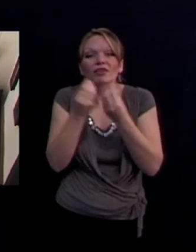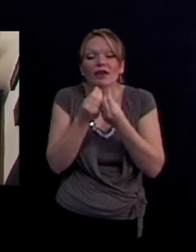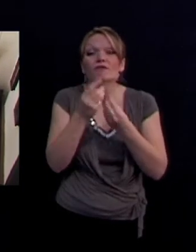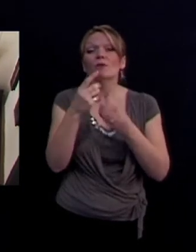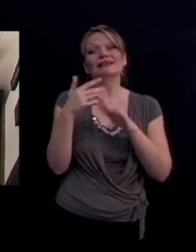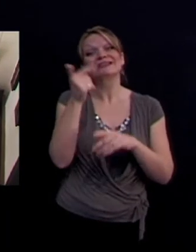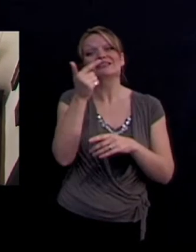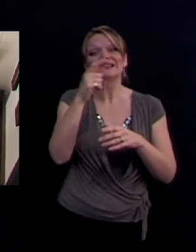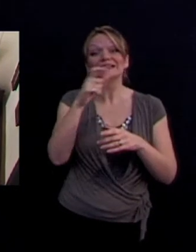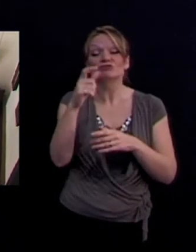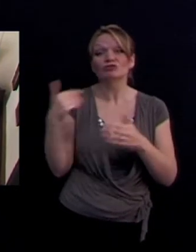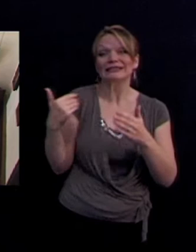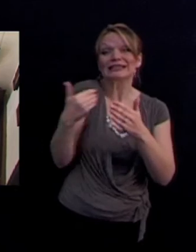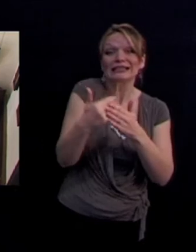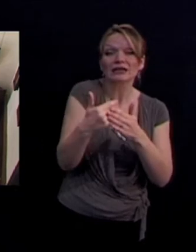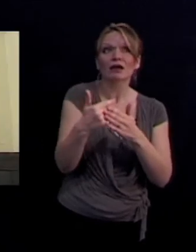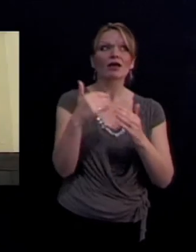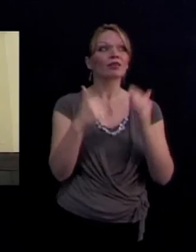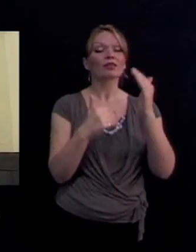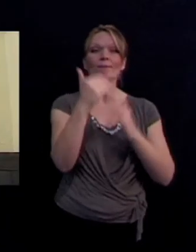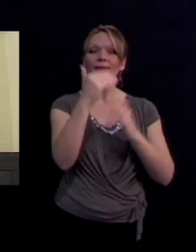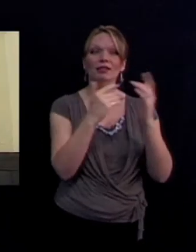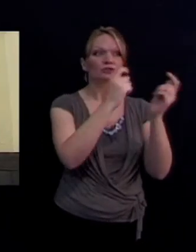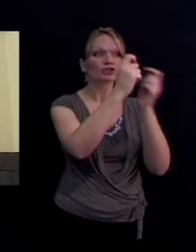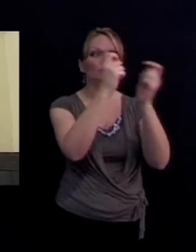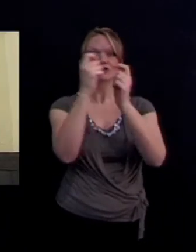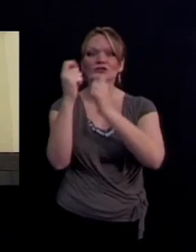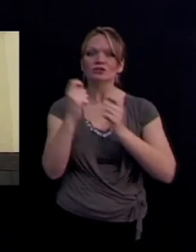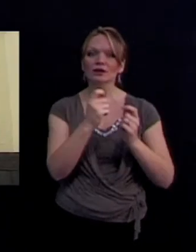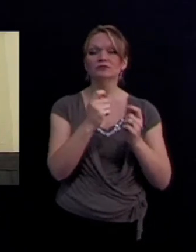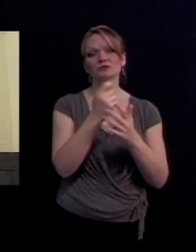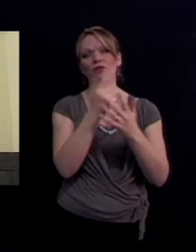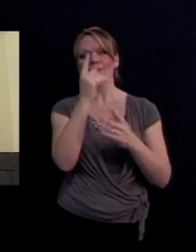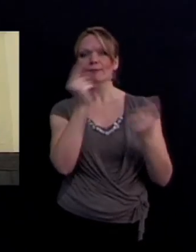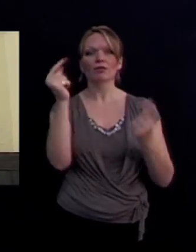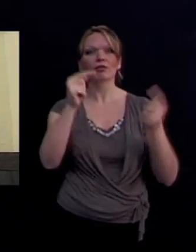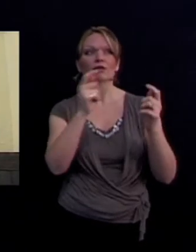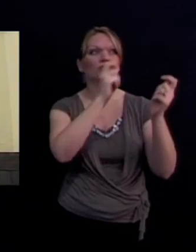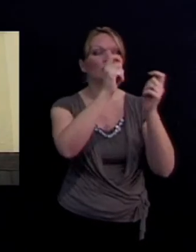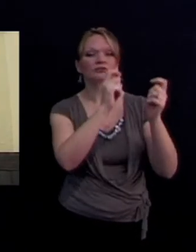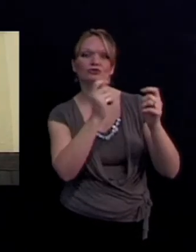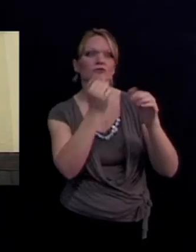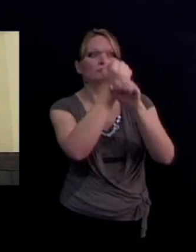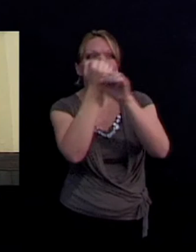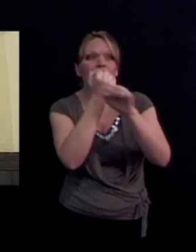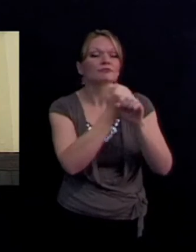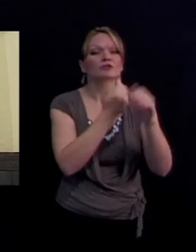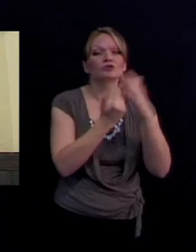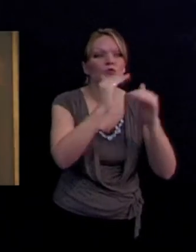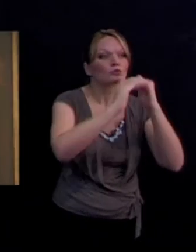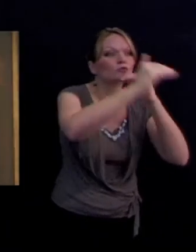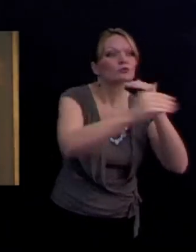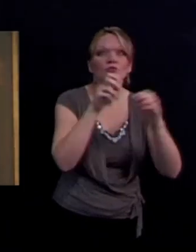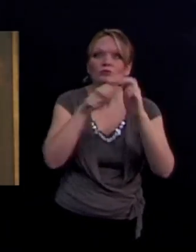The building's gone through many changes, with each new occupant making his mark on the property, adding a bit here and changing a bit